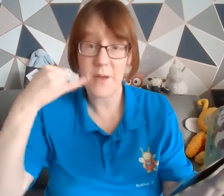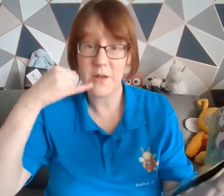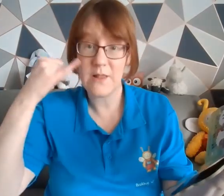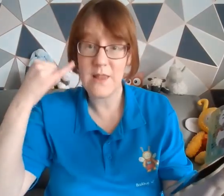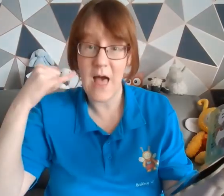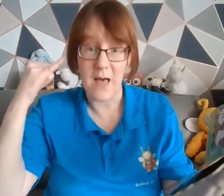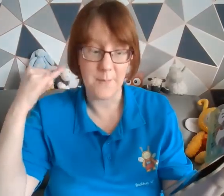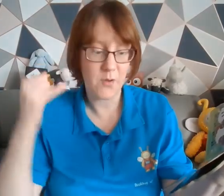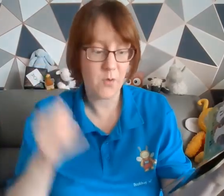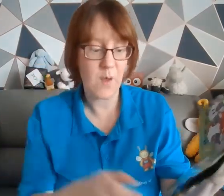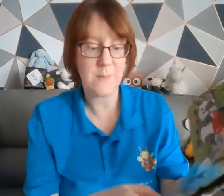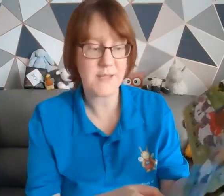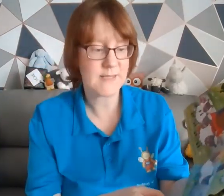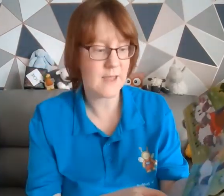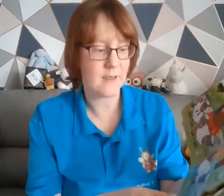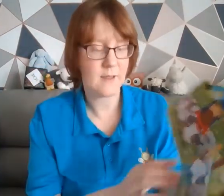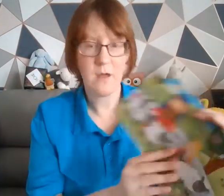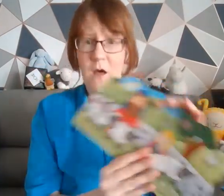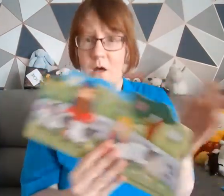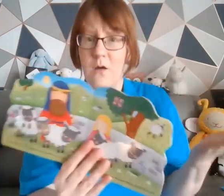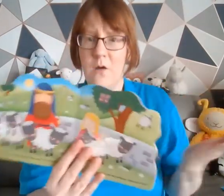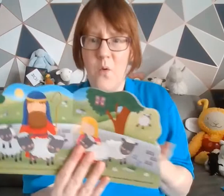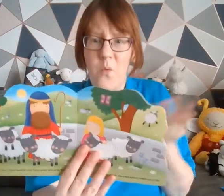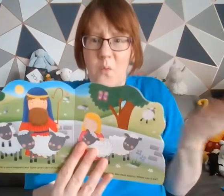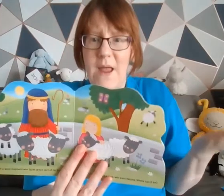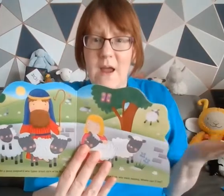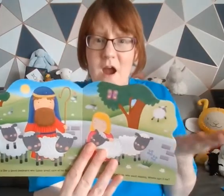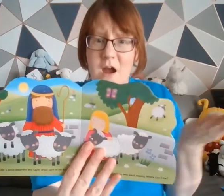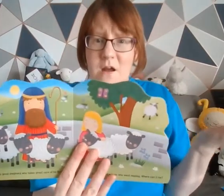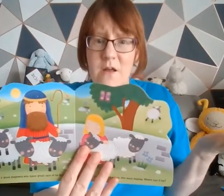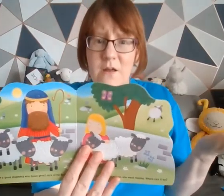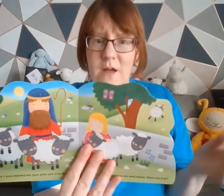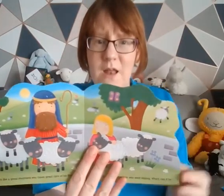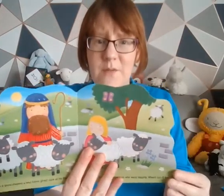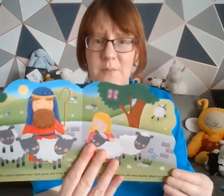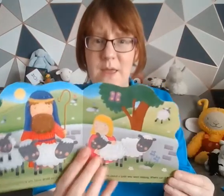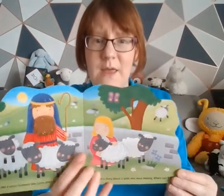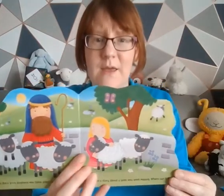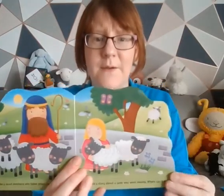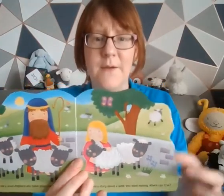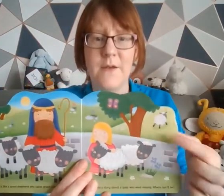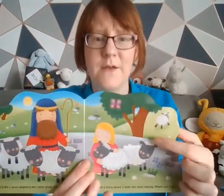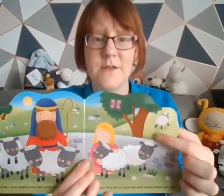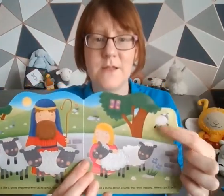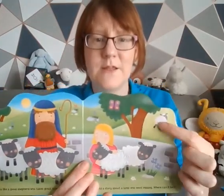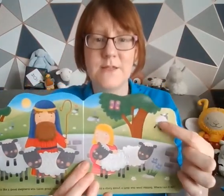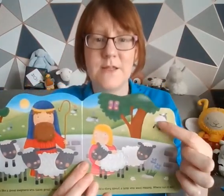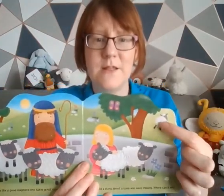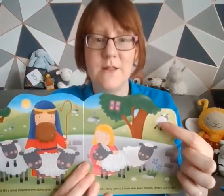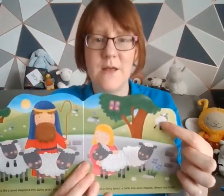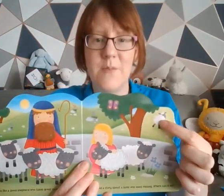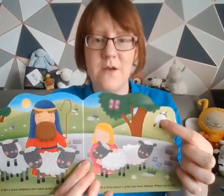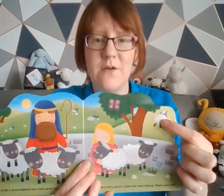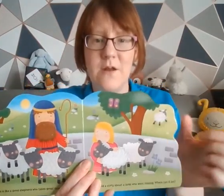a lamb who went missing. Where can it be? I think that's the little lamb there running